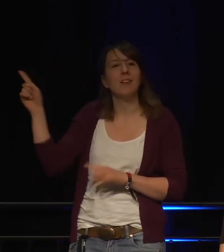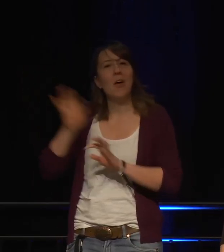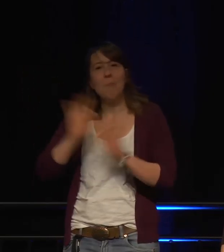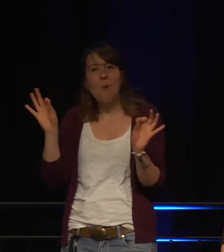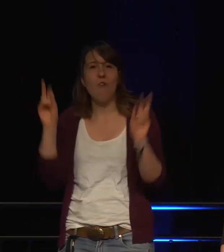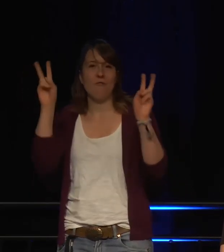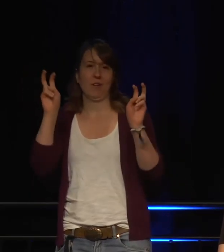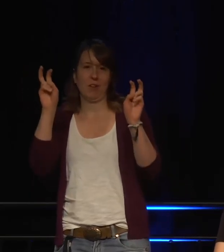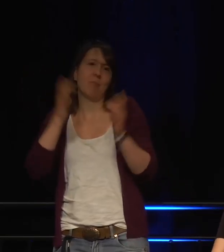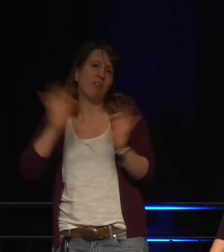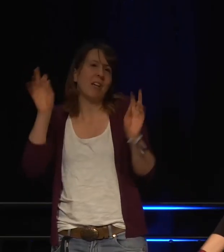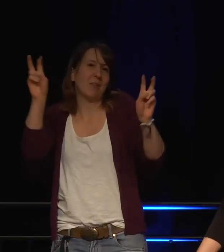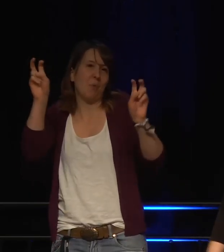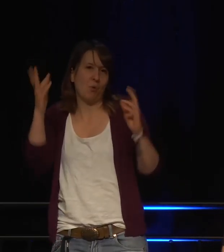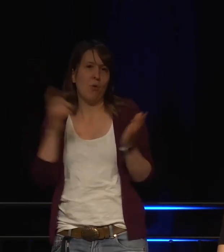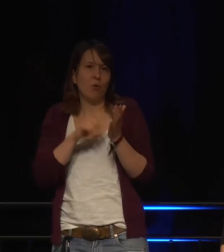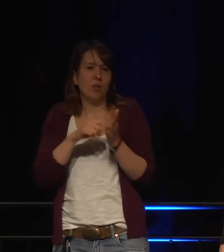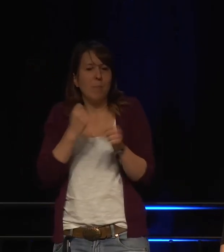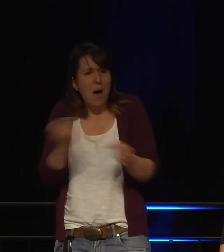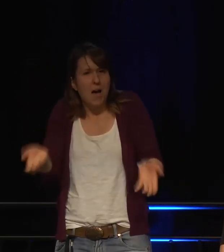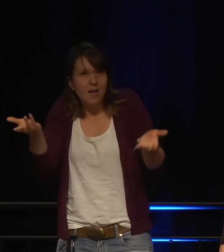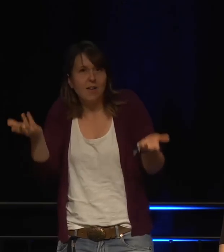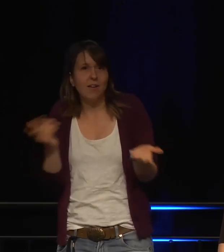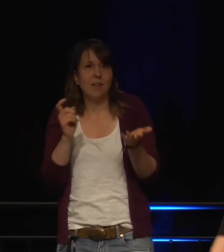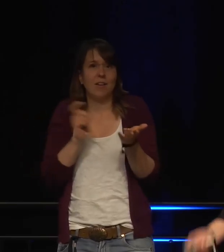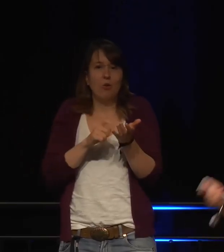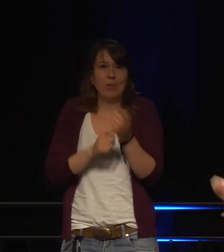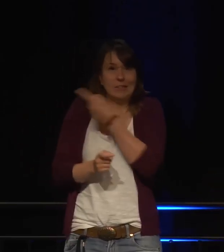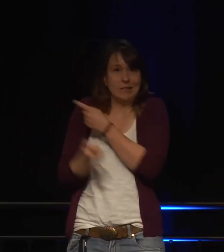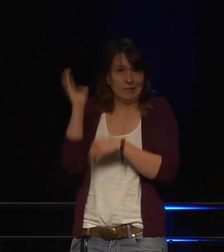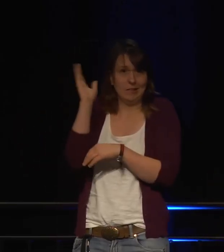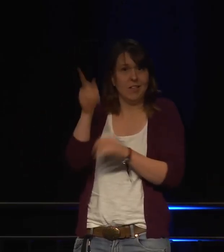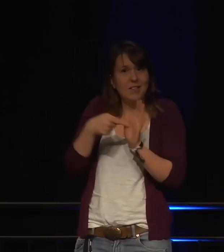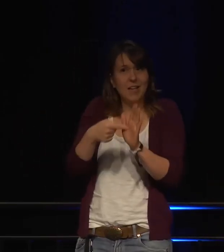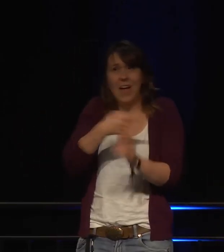this is all about, let's do what together.